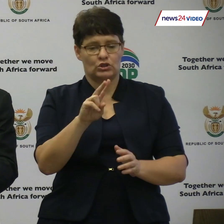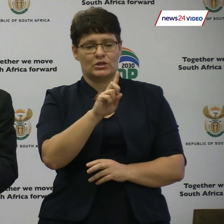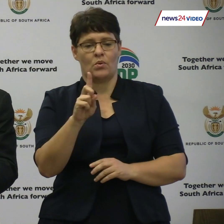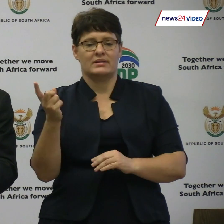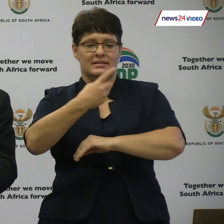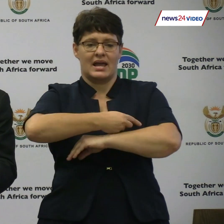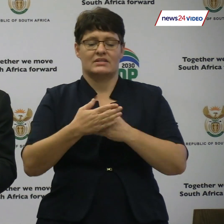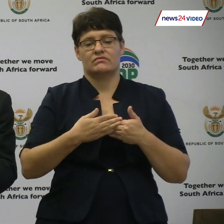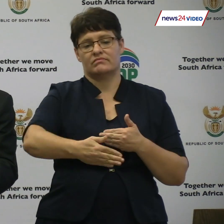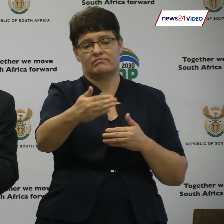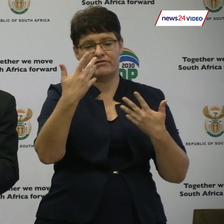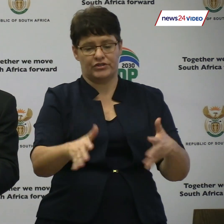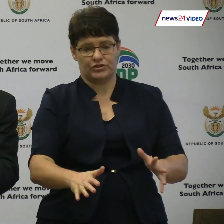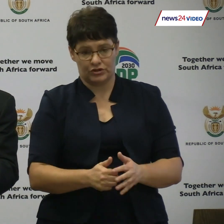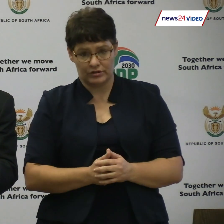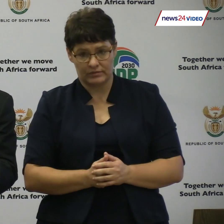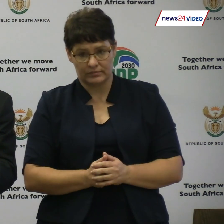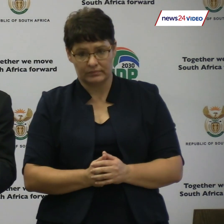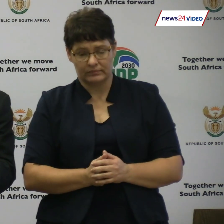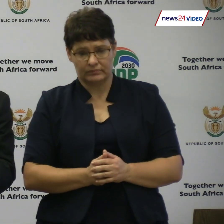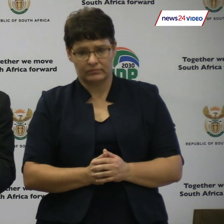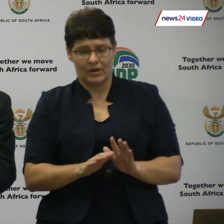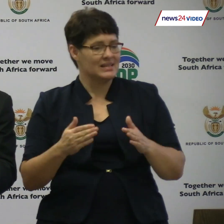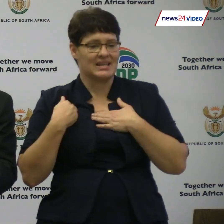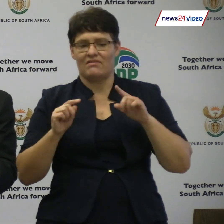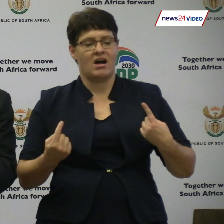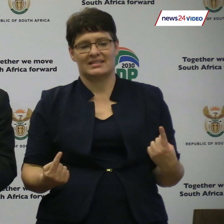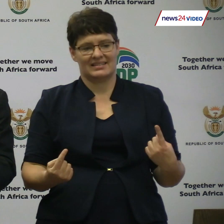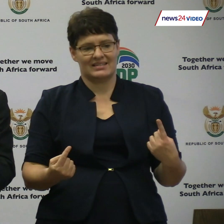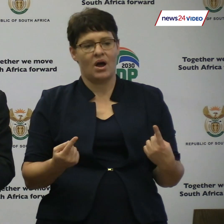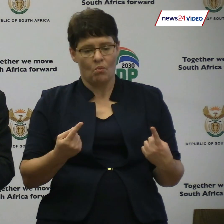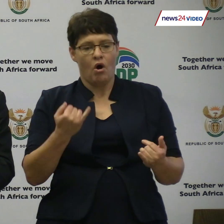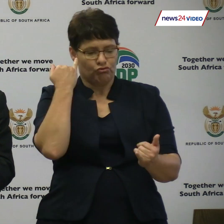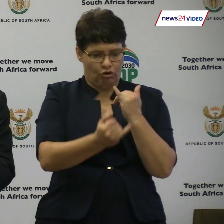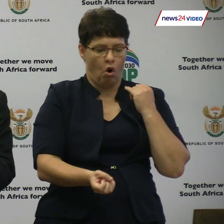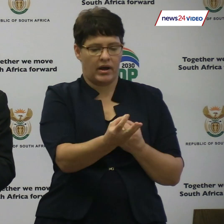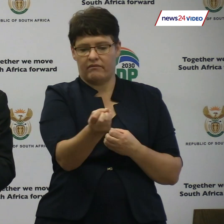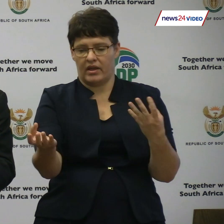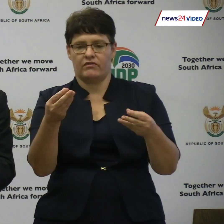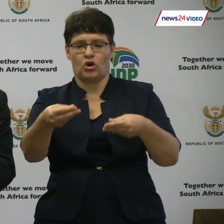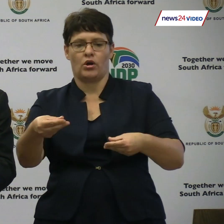21 days are over. It won't be safe because we'll issue documents to wrong people.